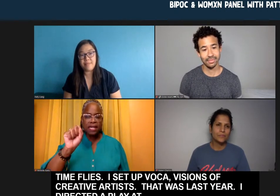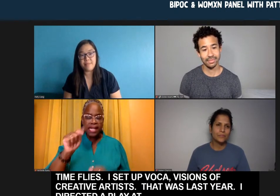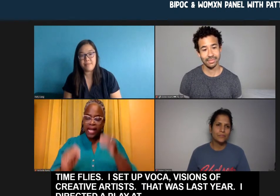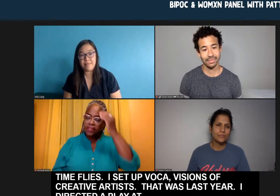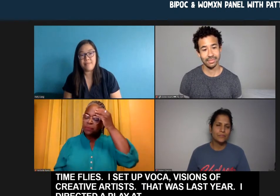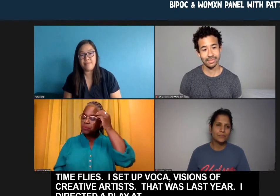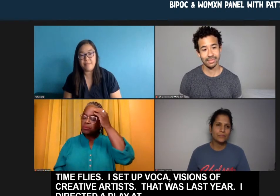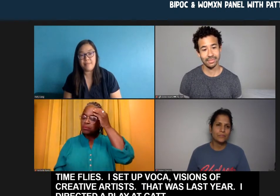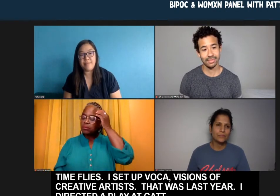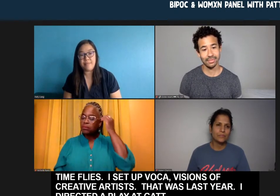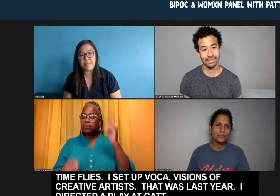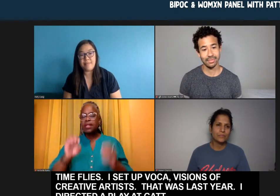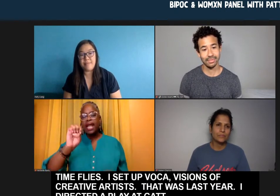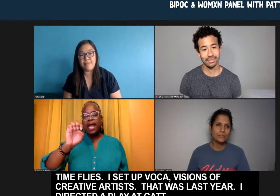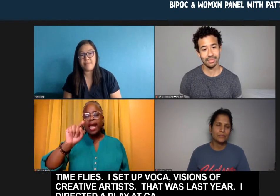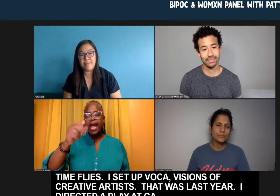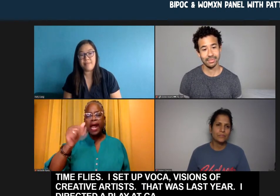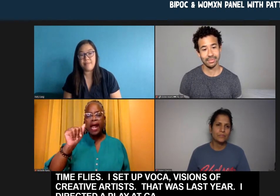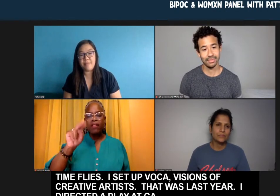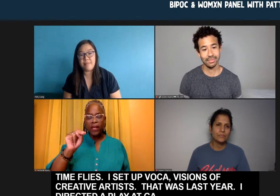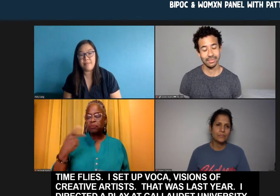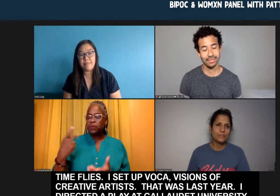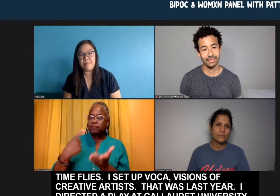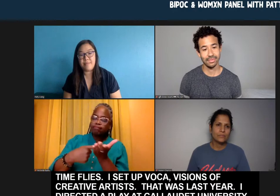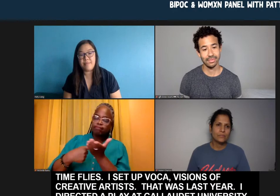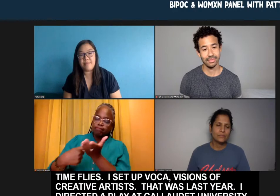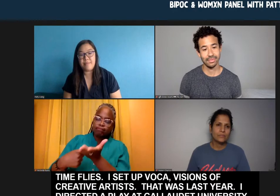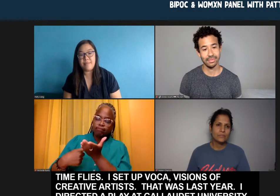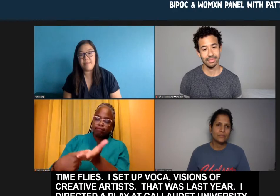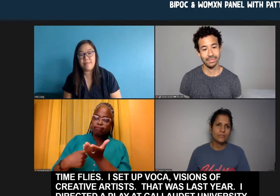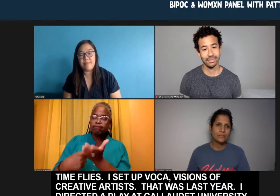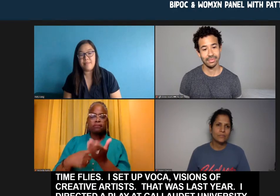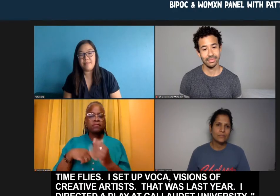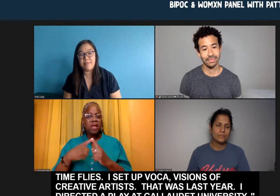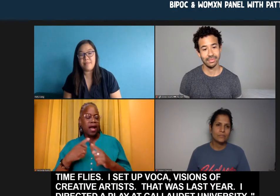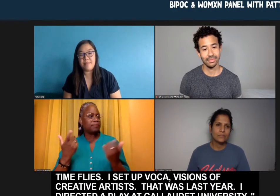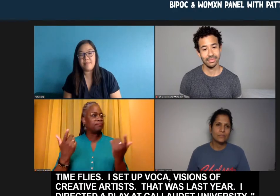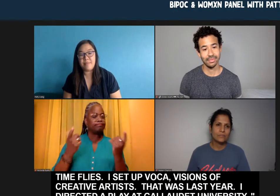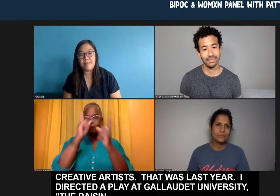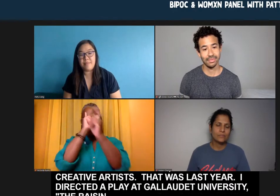Sun. That was with a deaf cast. And Ethan and I